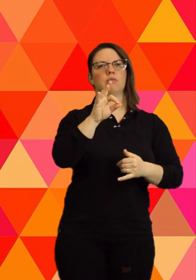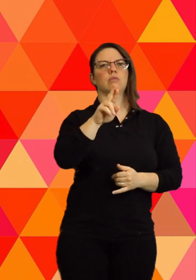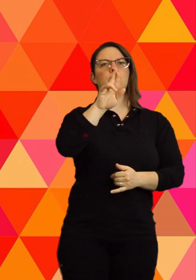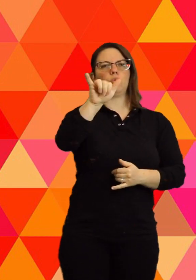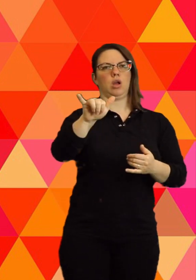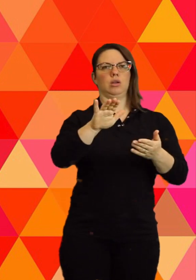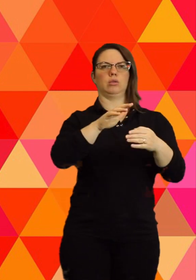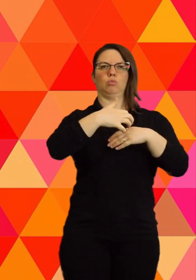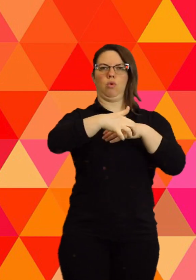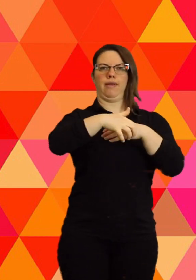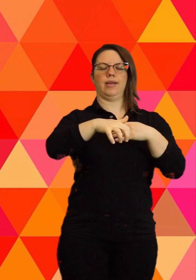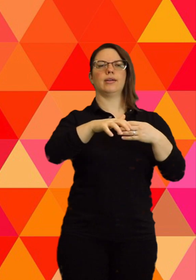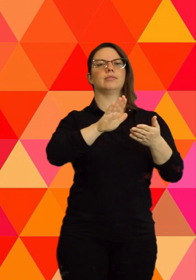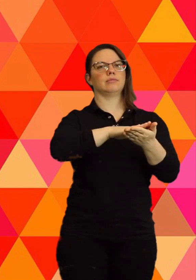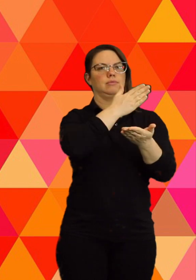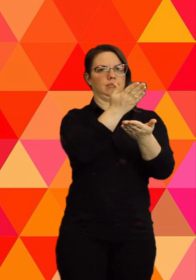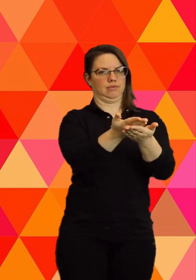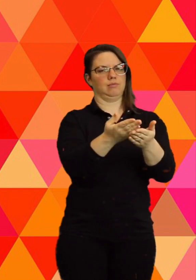Okay.